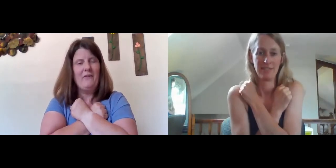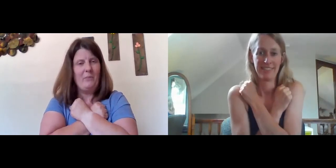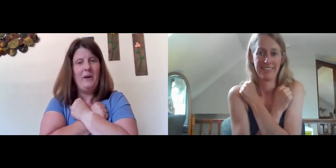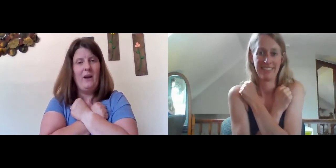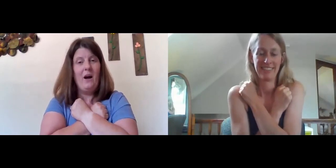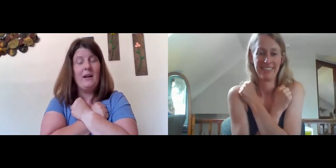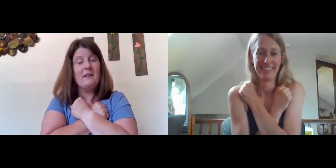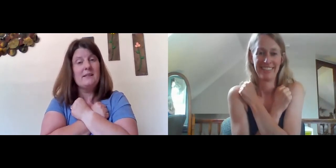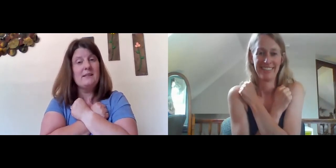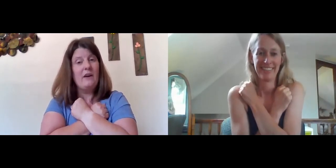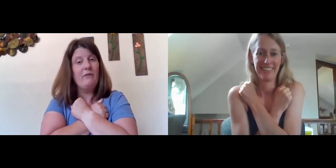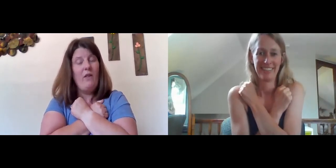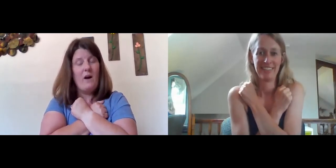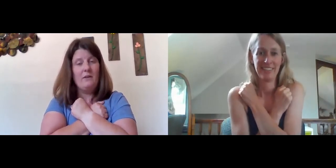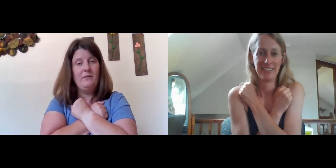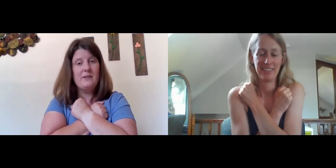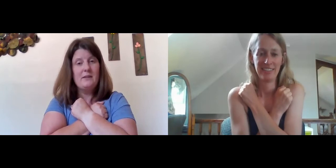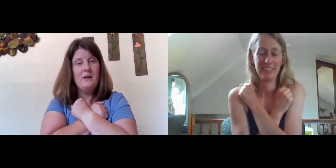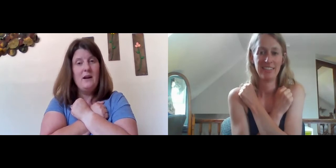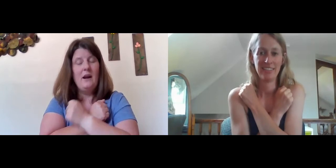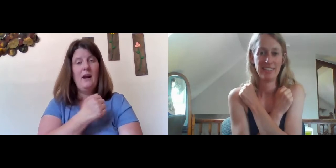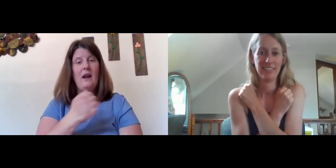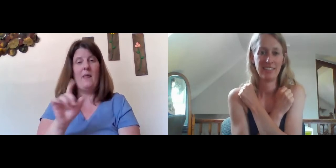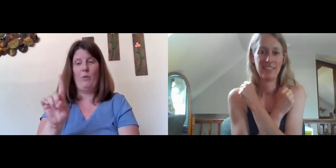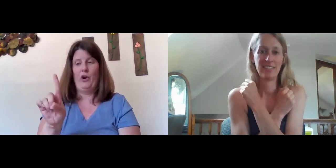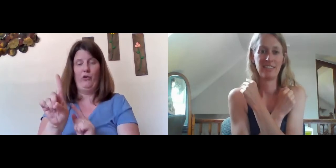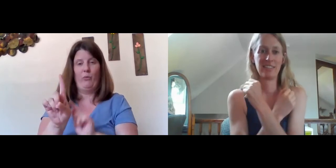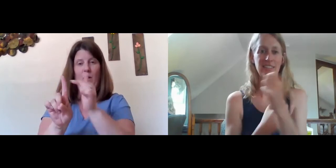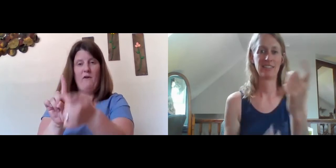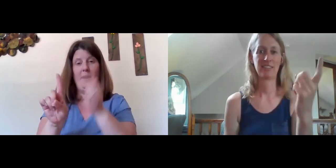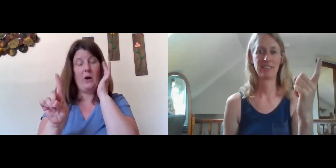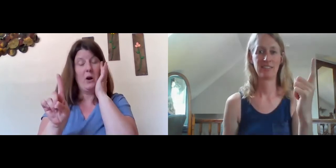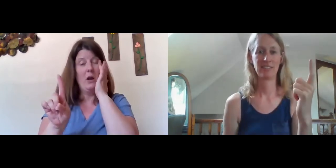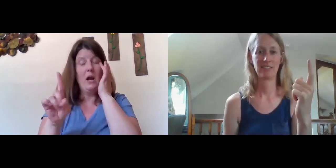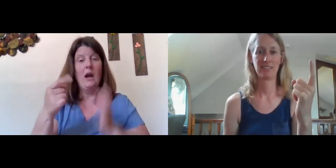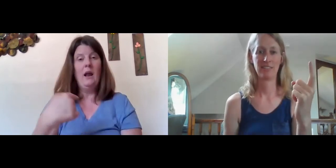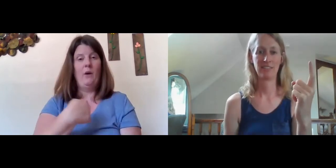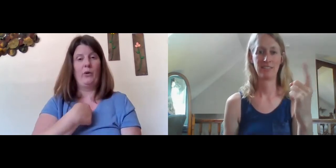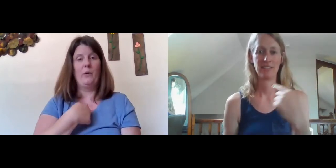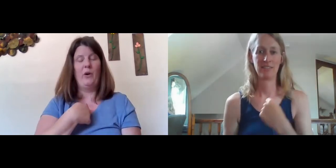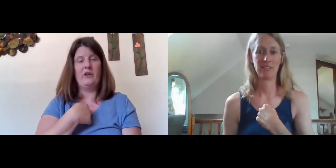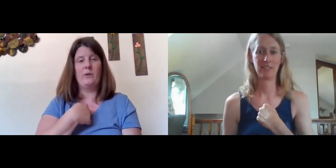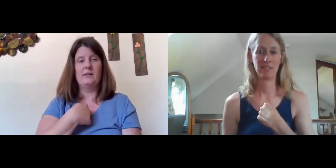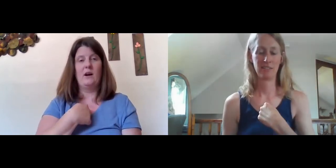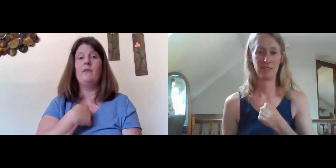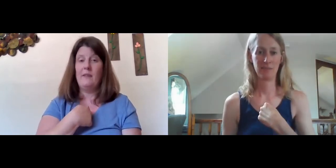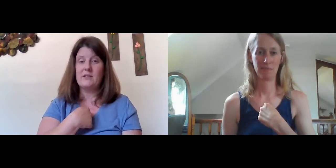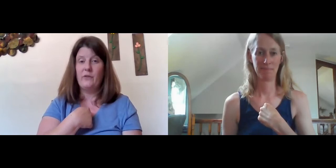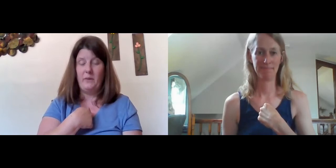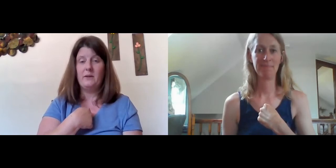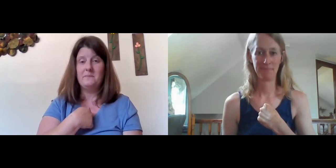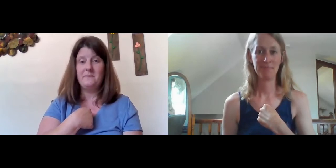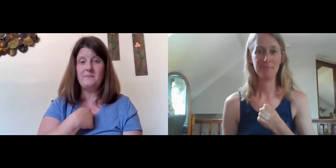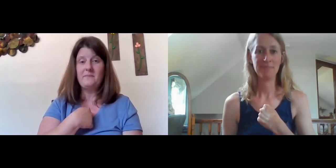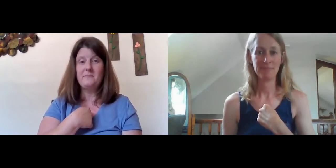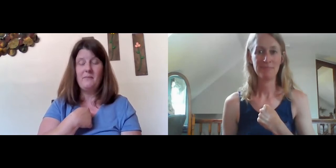kind of a big hug, and this is a sign for loves. And then we're going to use a pointer finger, and we're going to point it to ourselves, and that's for